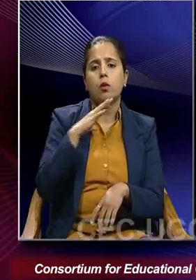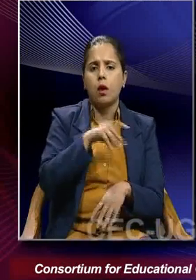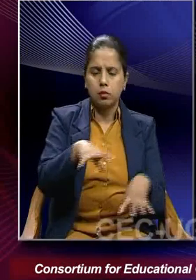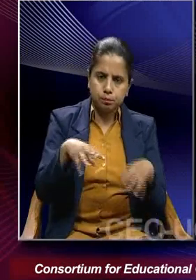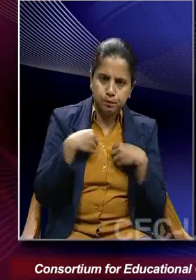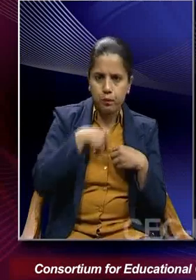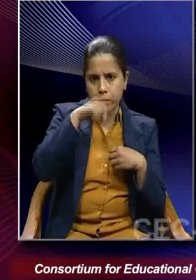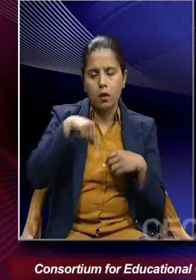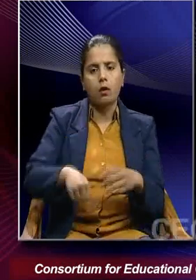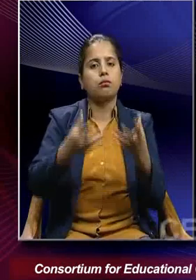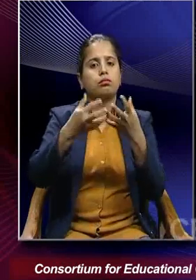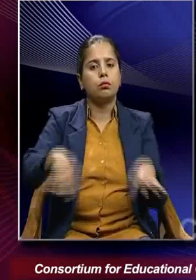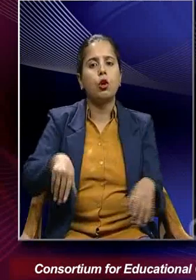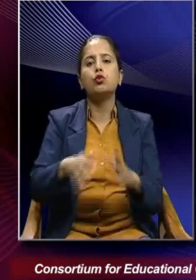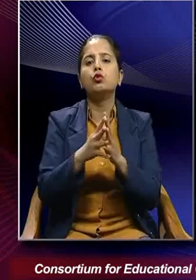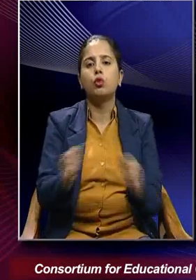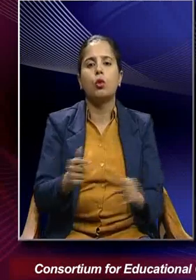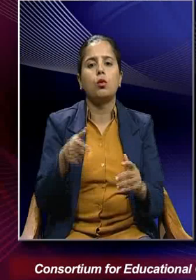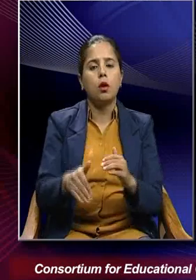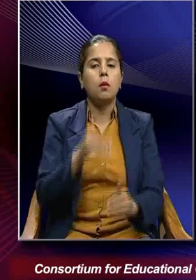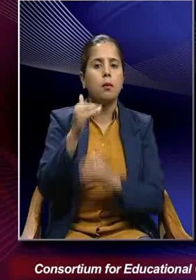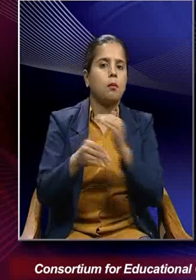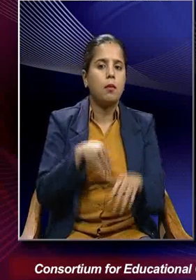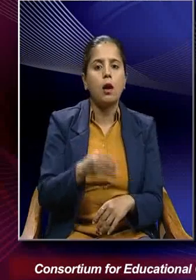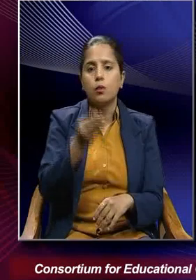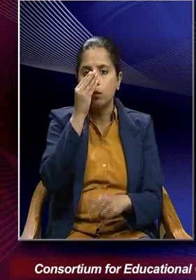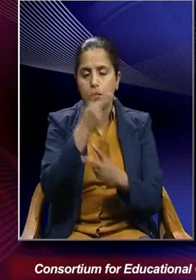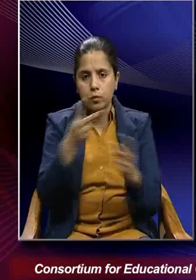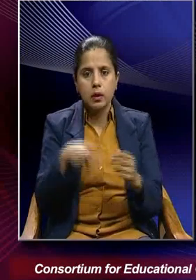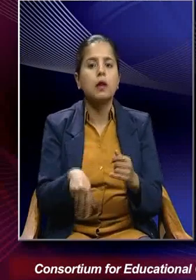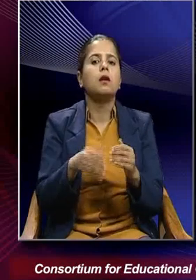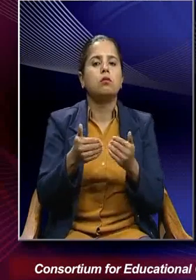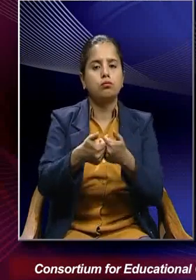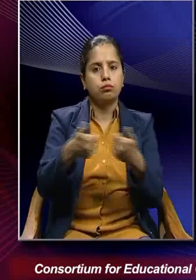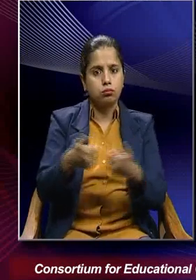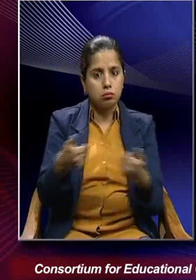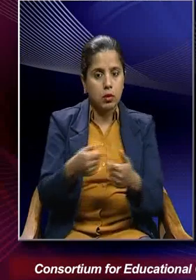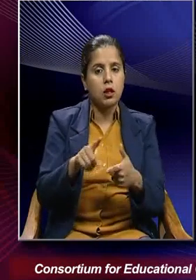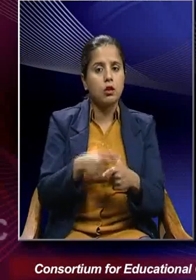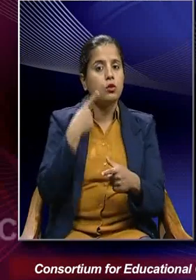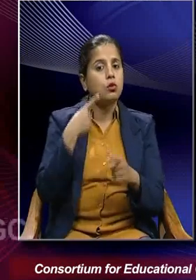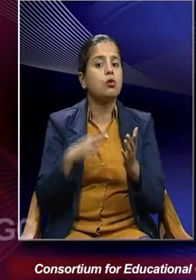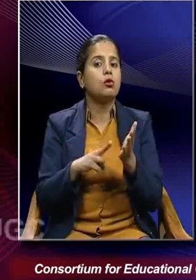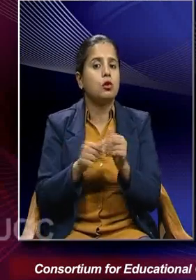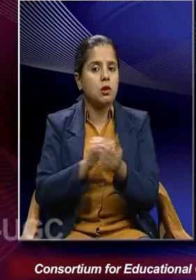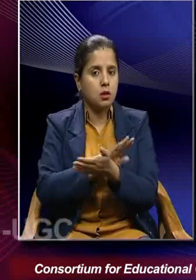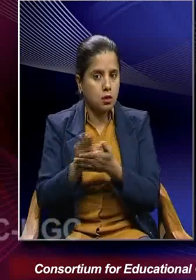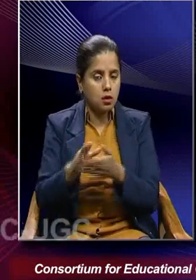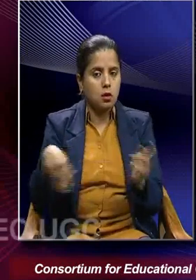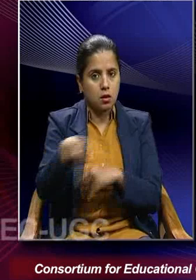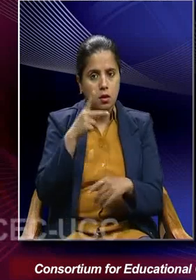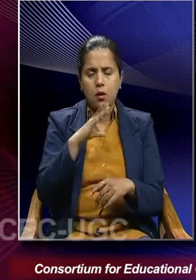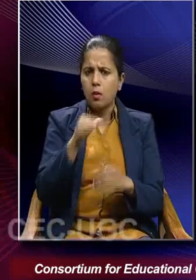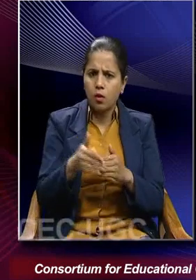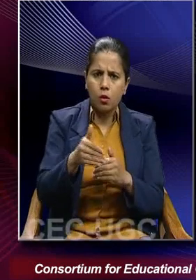India as a solution to the rising Muslim separatist movement which was led by Jinnah, and he had been in a